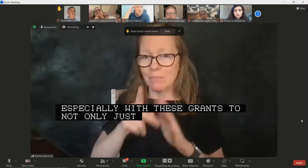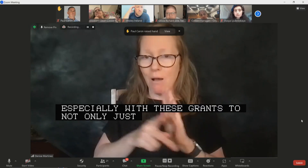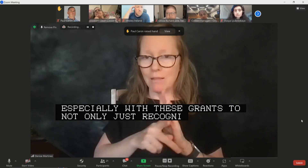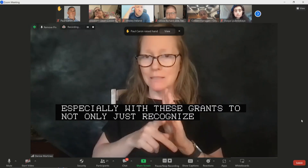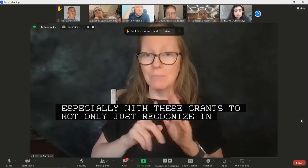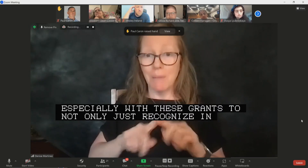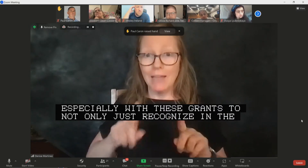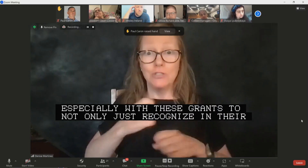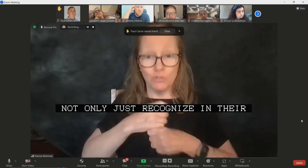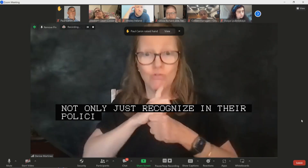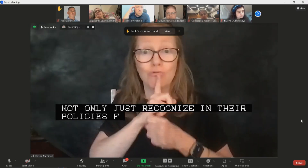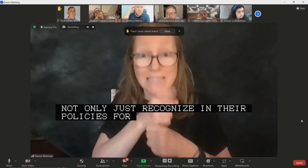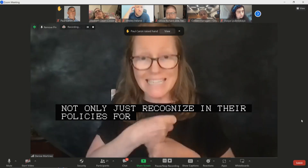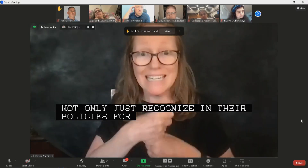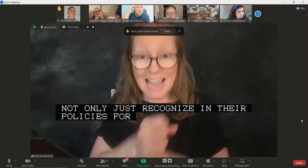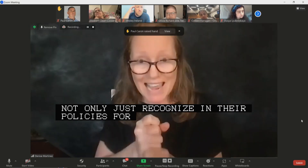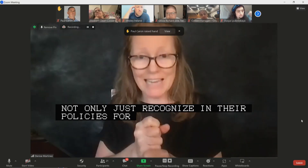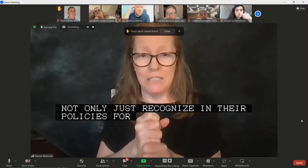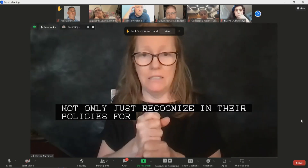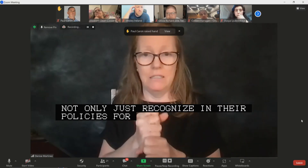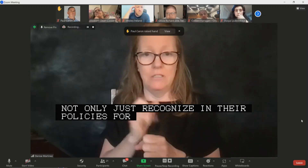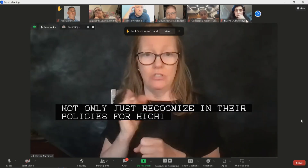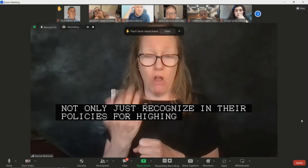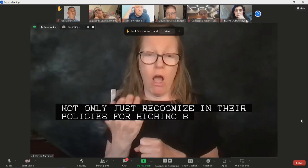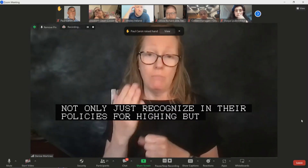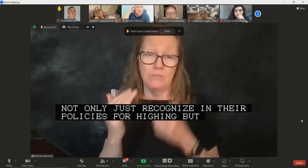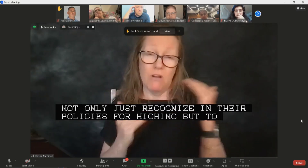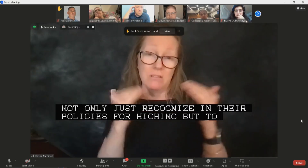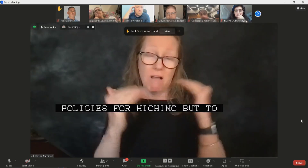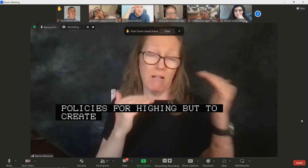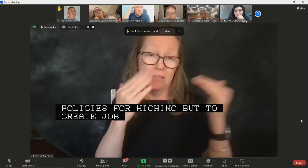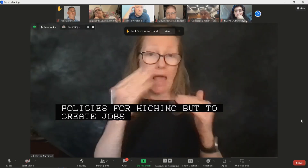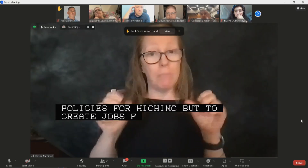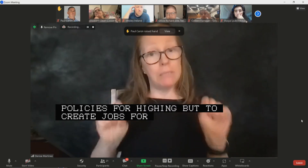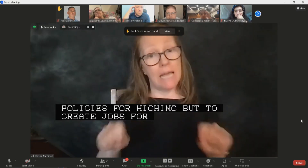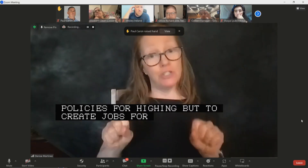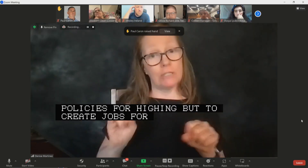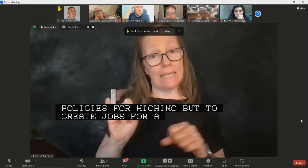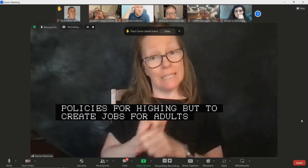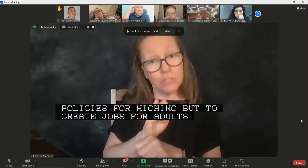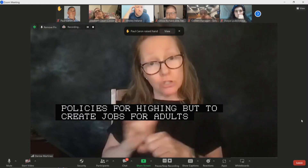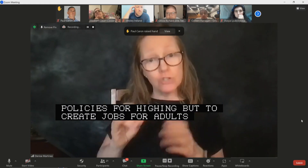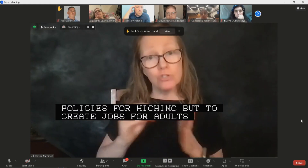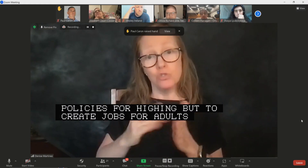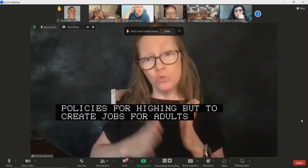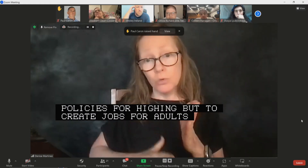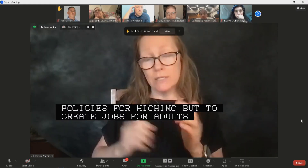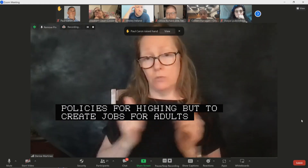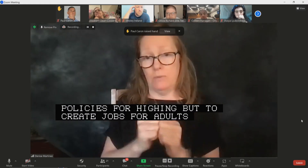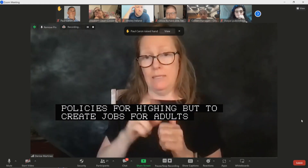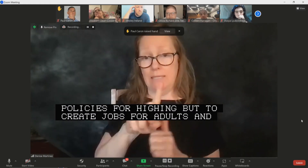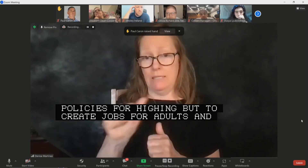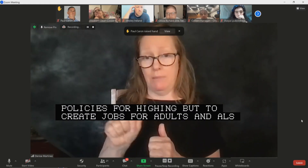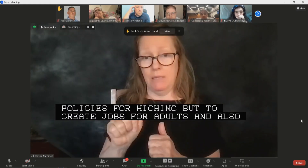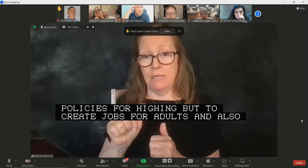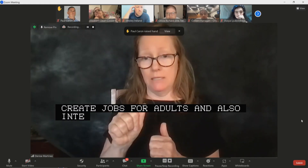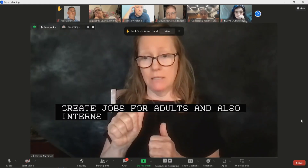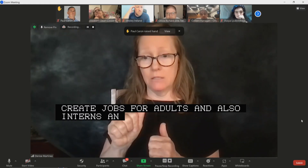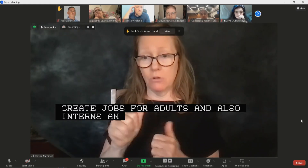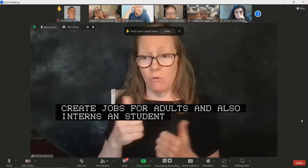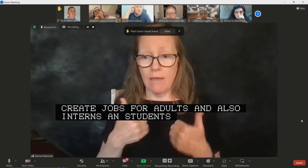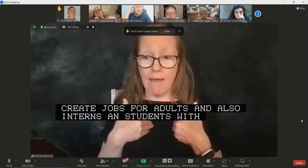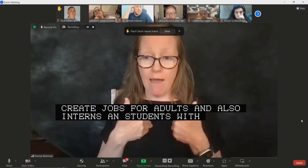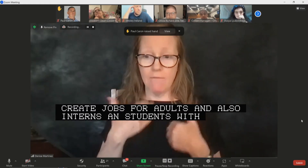jobs for adults and also potentially interns and students with disabilities, that they would have some sort